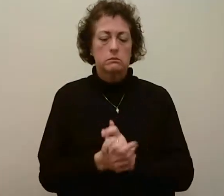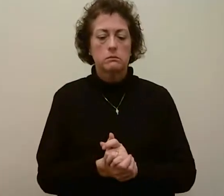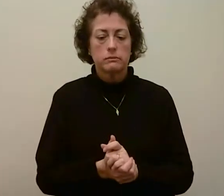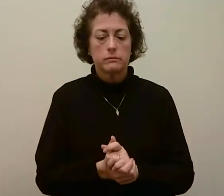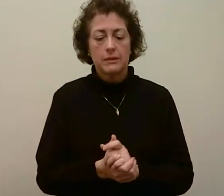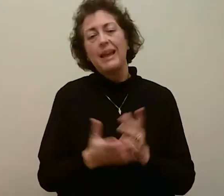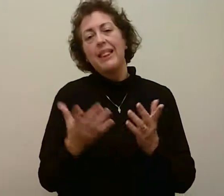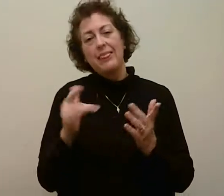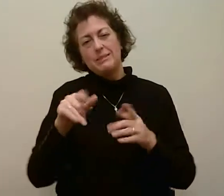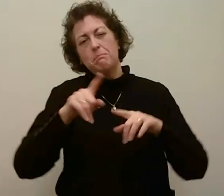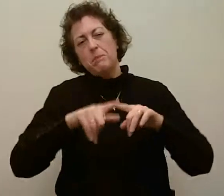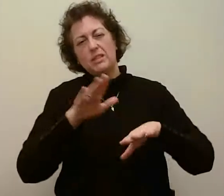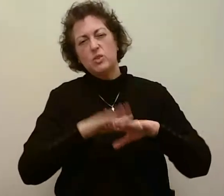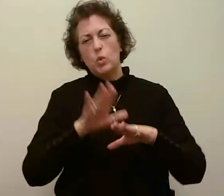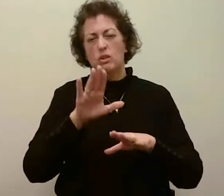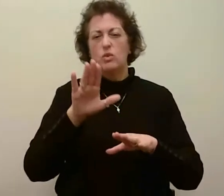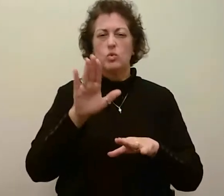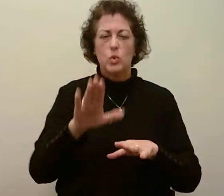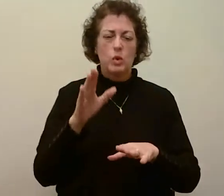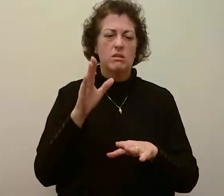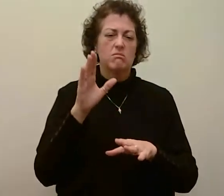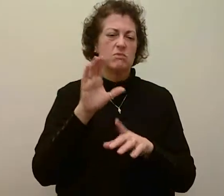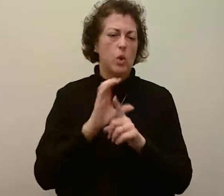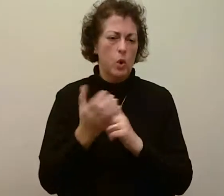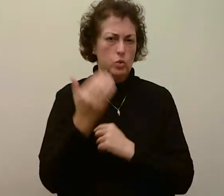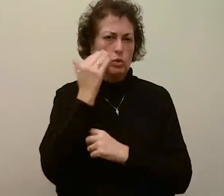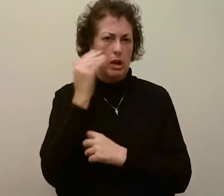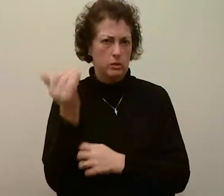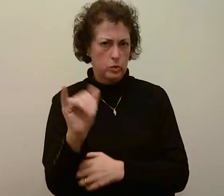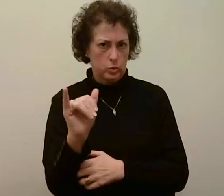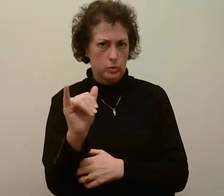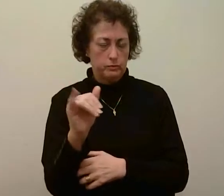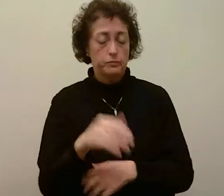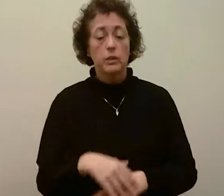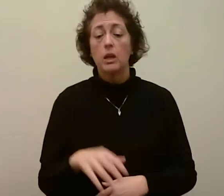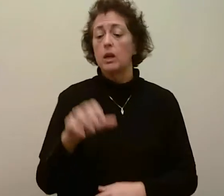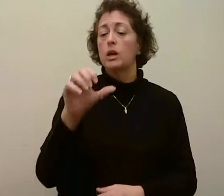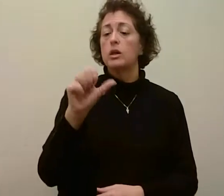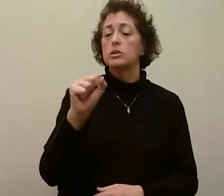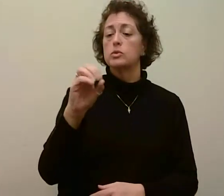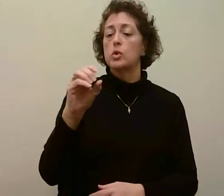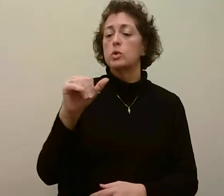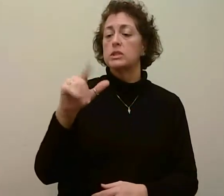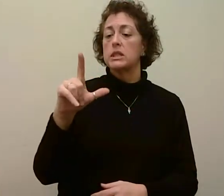based on cultural knowledge. Now, sociolinguistic competence is the ability to